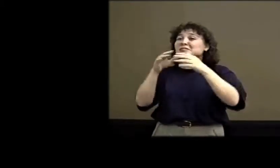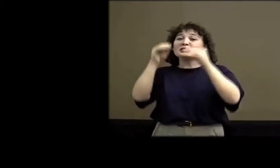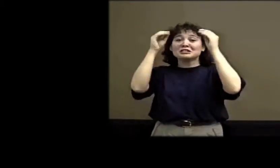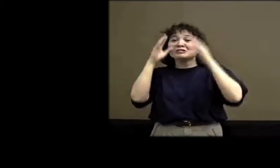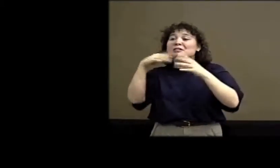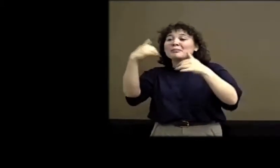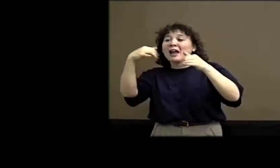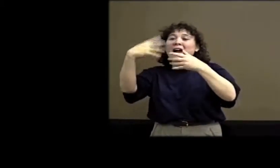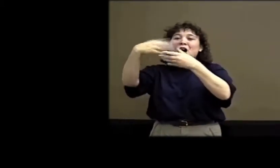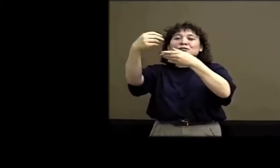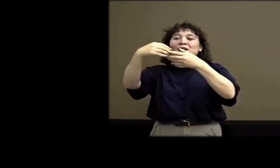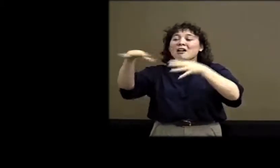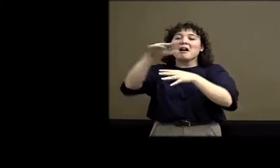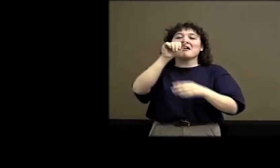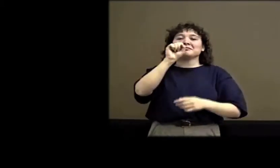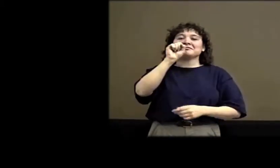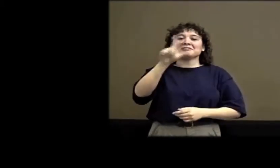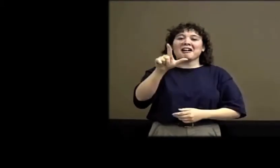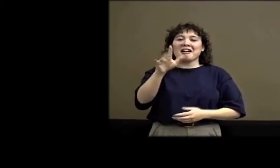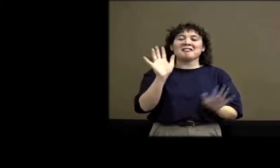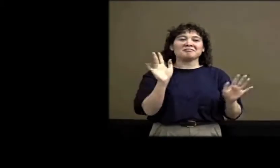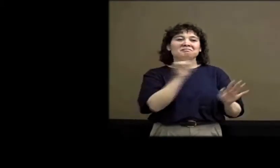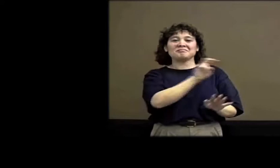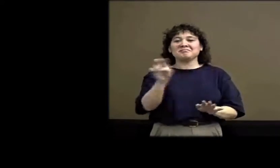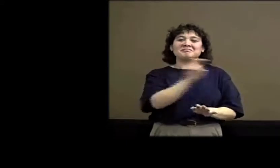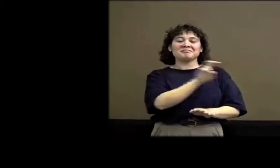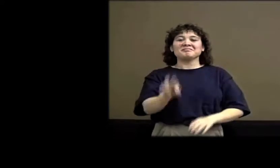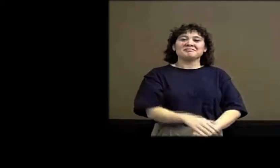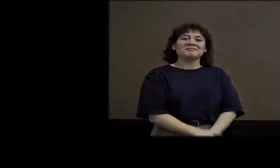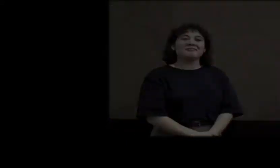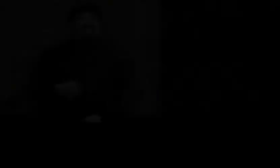teachers and socializing outside of class.